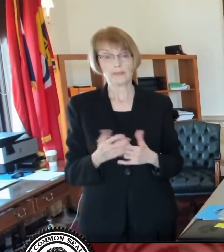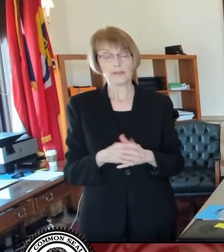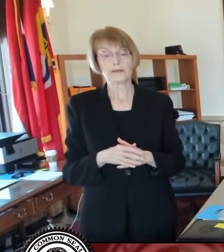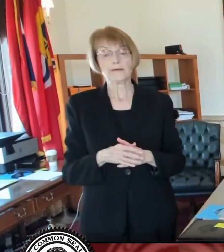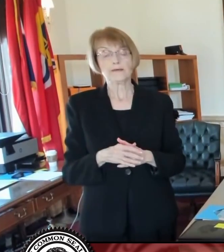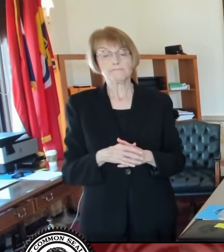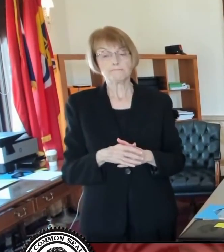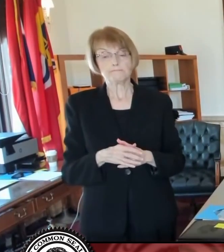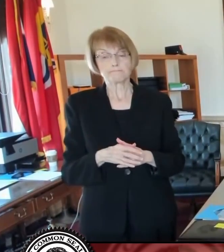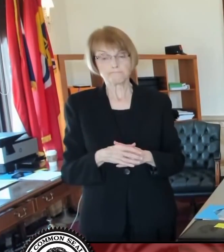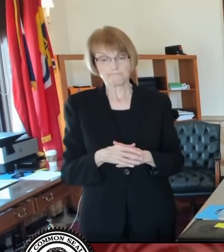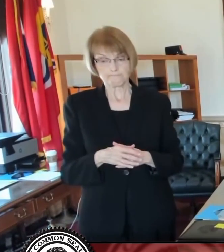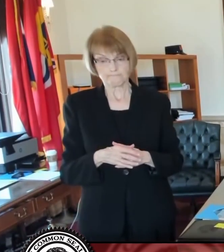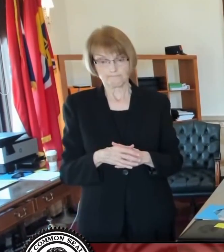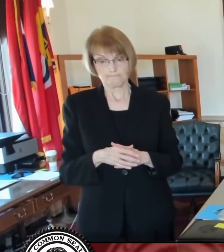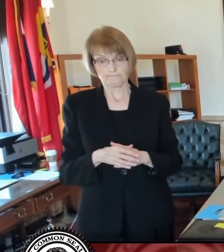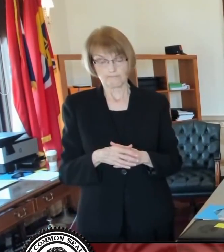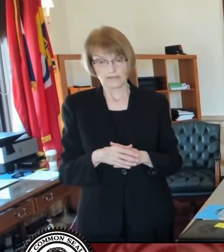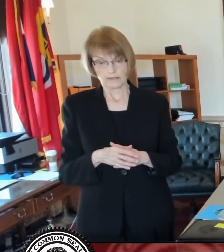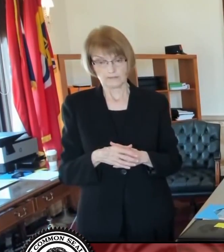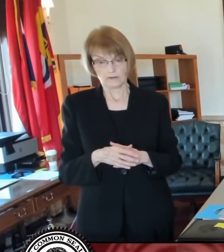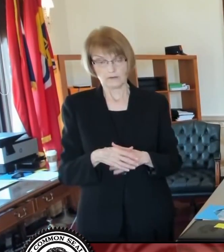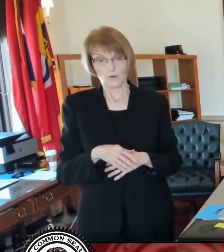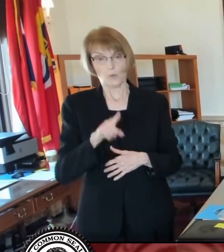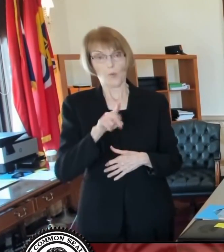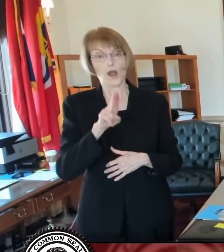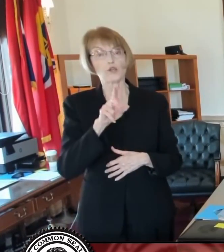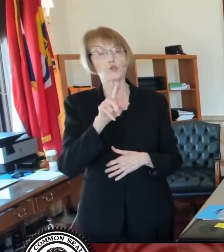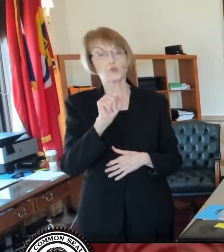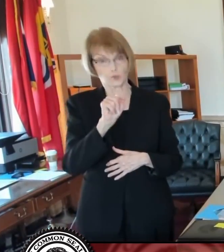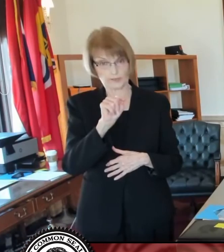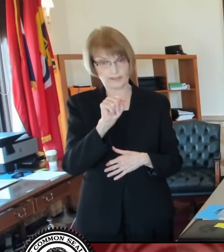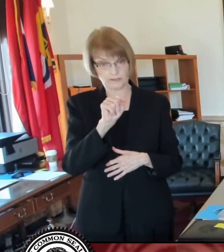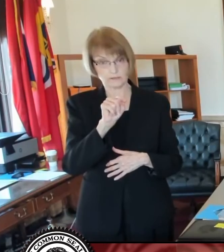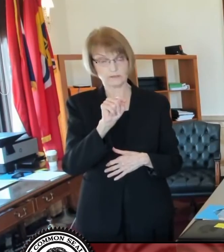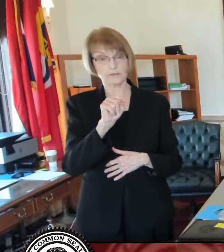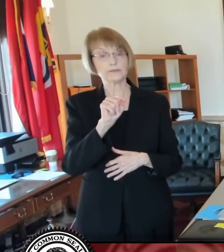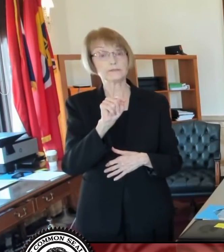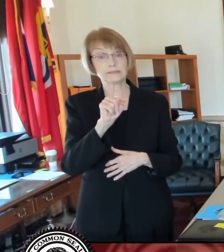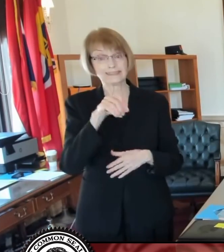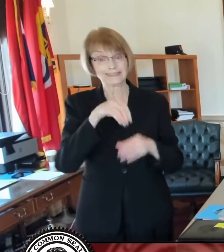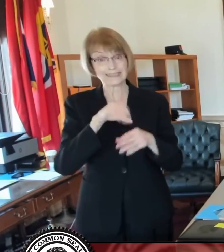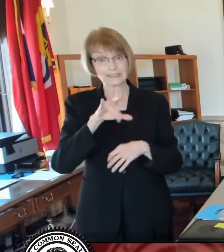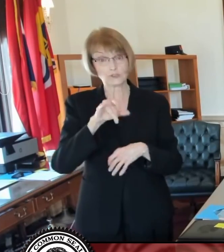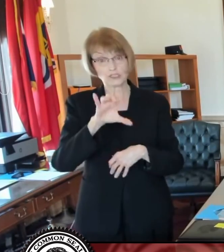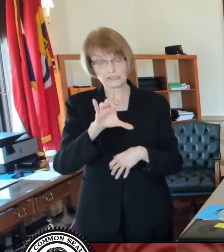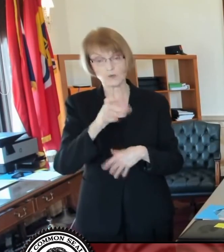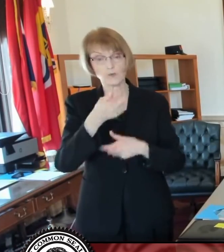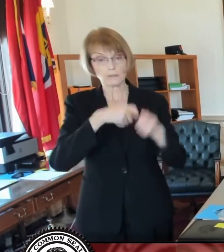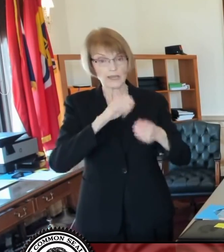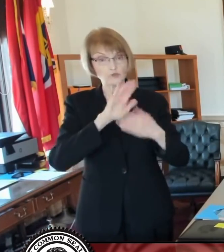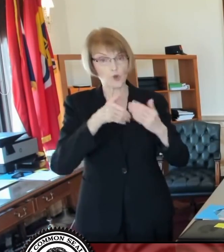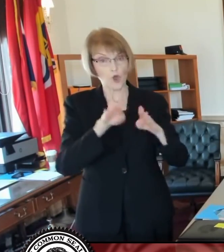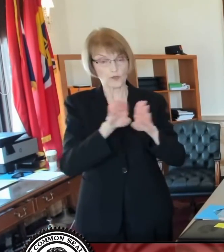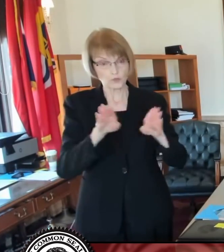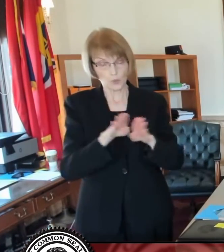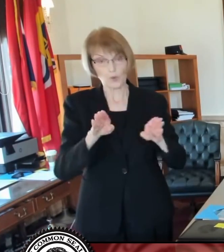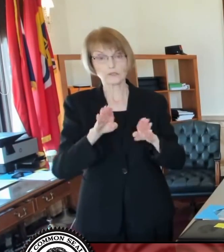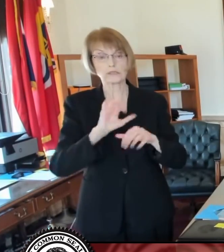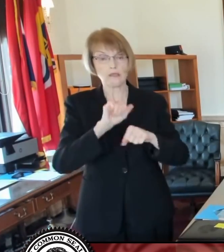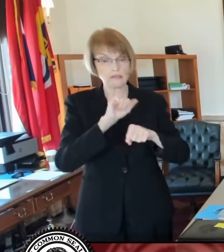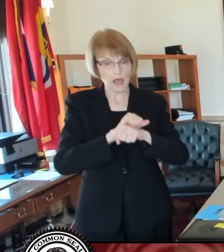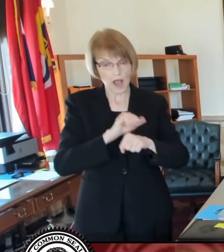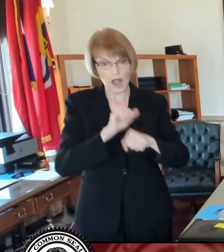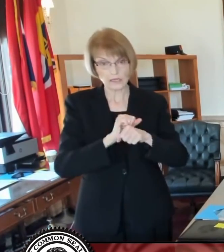one unit at a time, replacing all the doors, all the locks, all the door